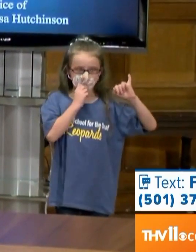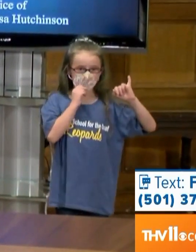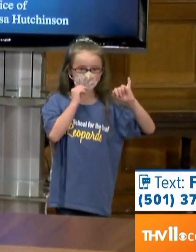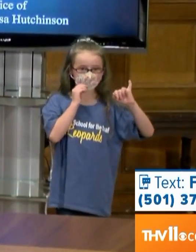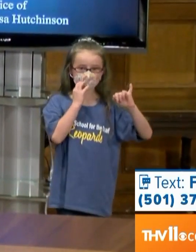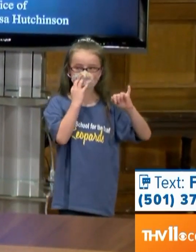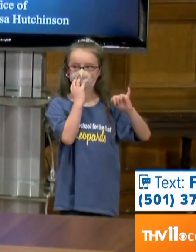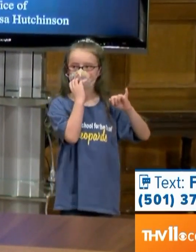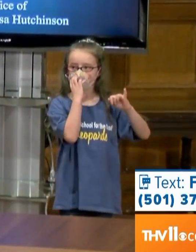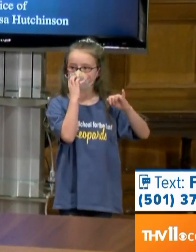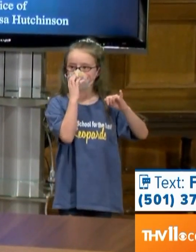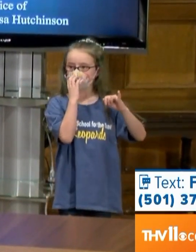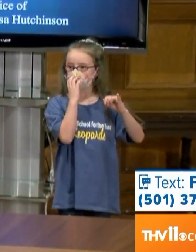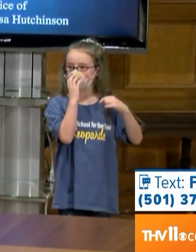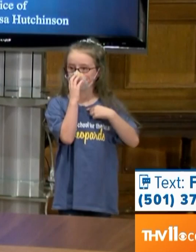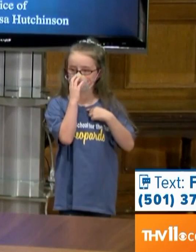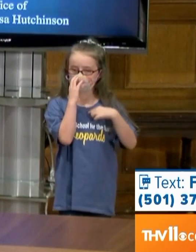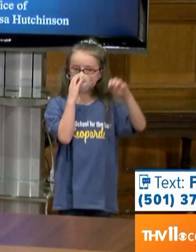Hello,